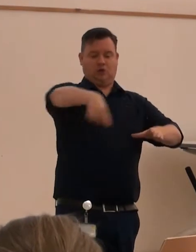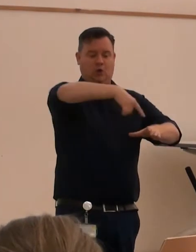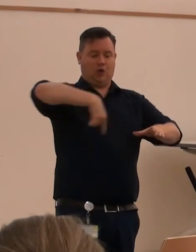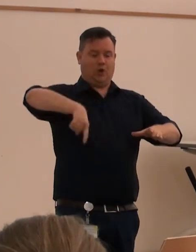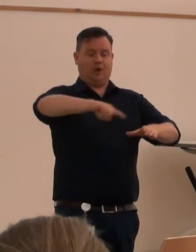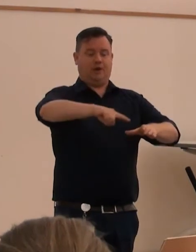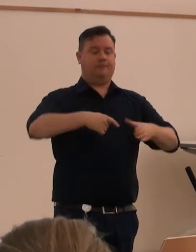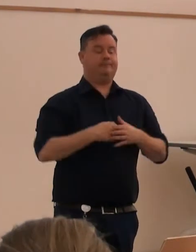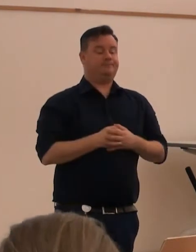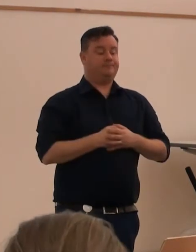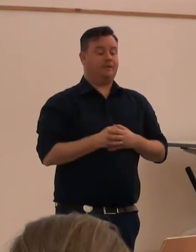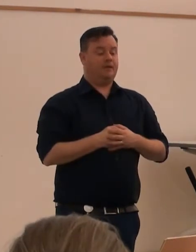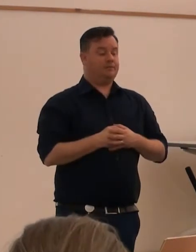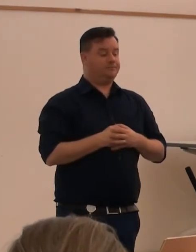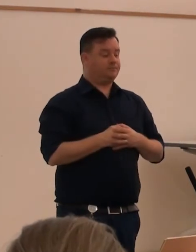pieces.